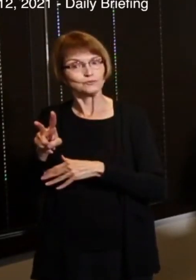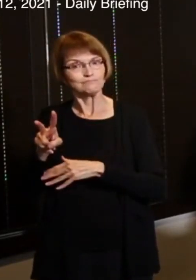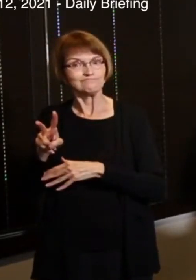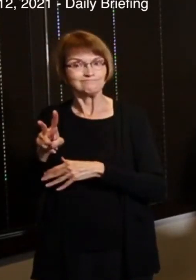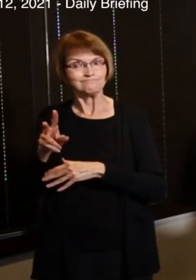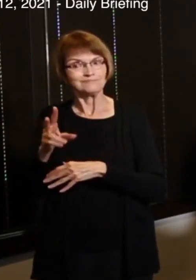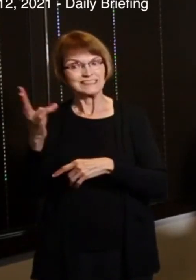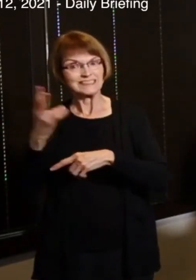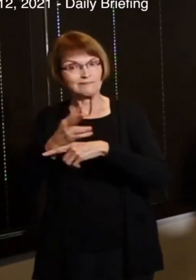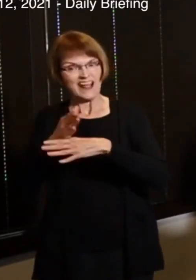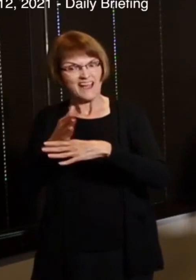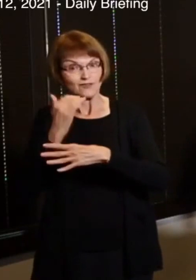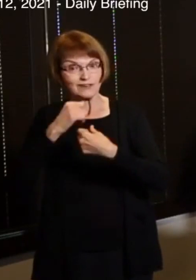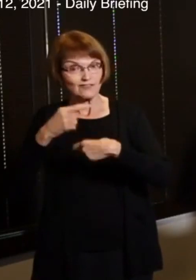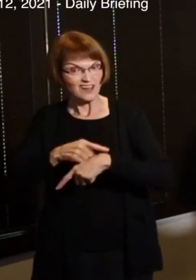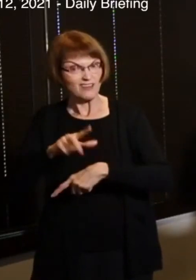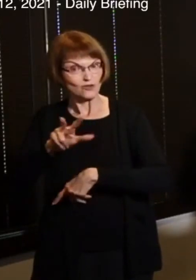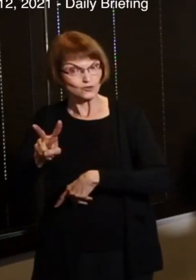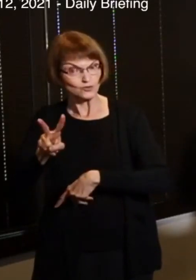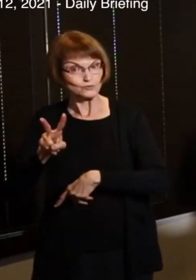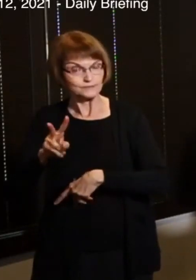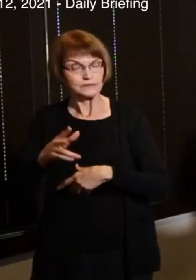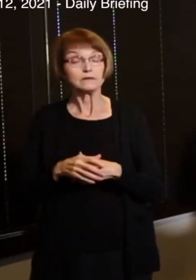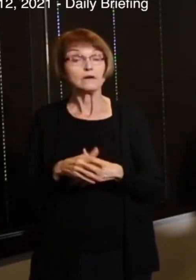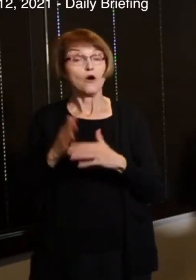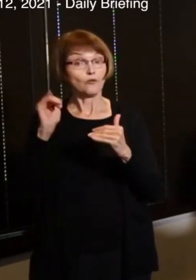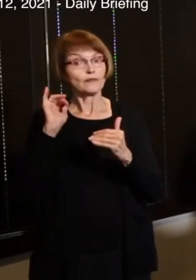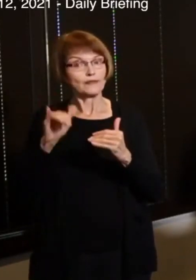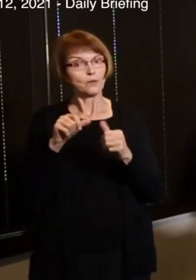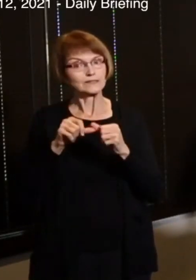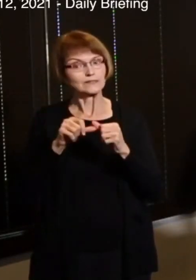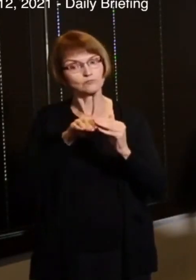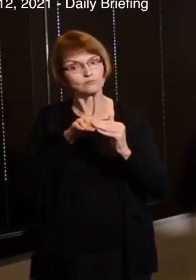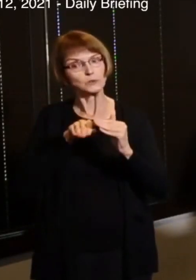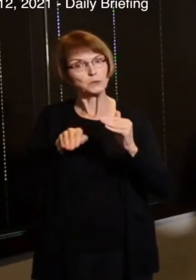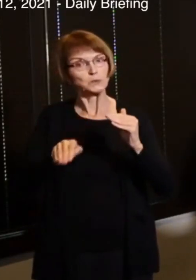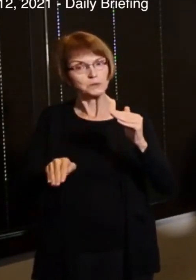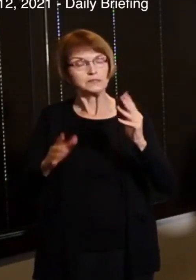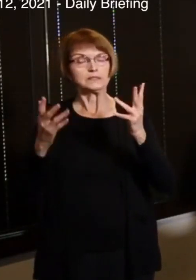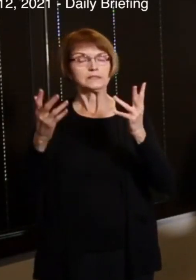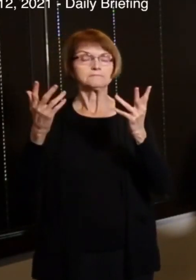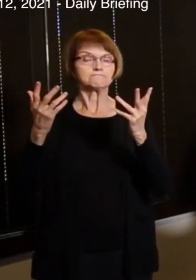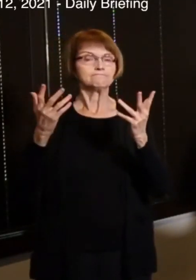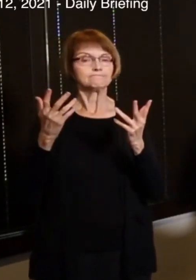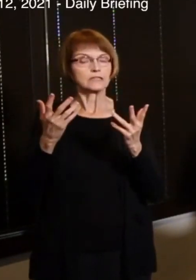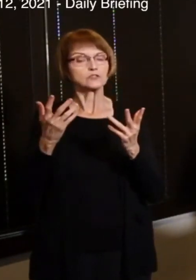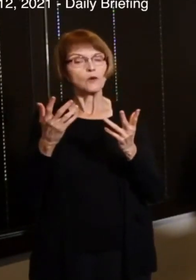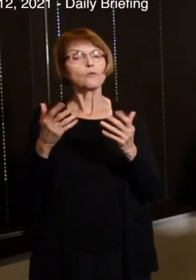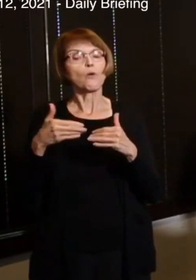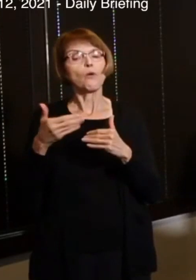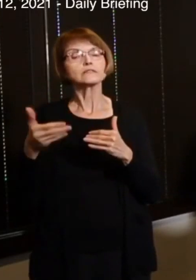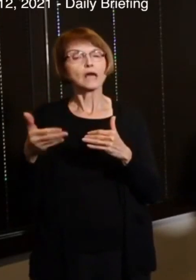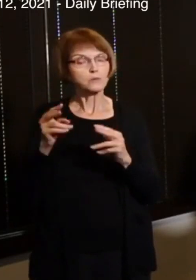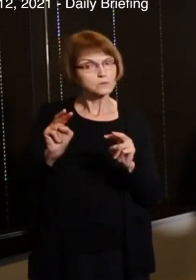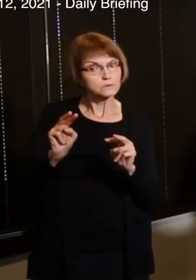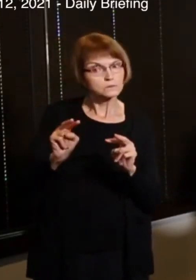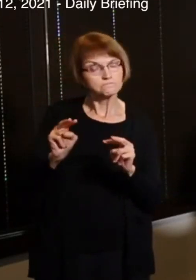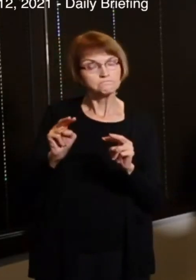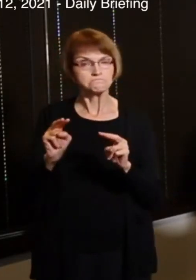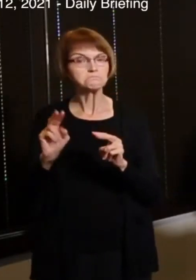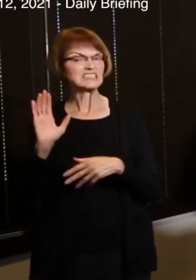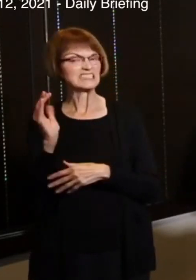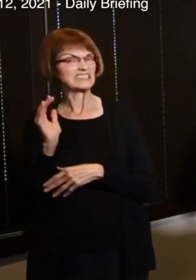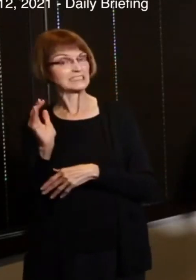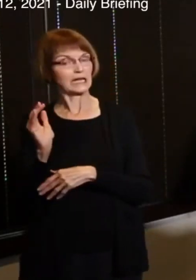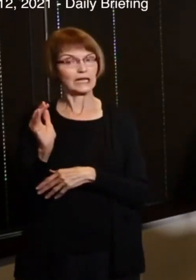average mark. And so hopefully that trend will continue. You know, we'll look at it over time, but it does seem